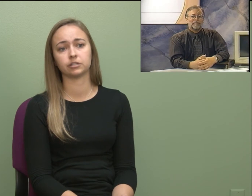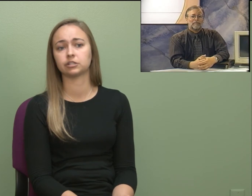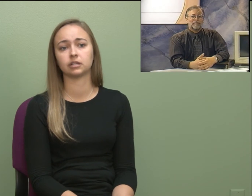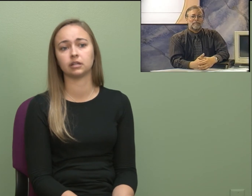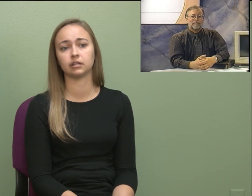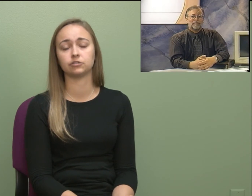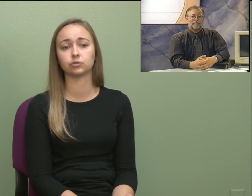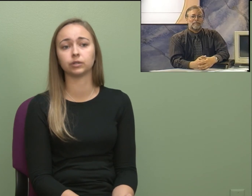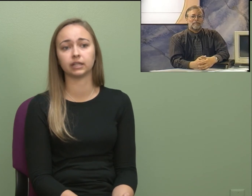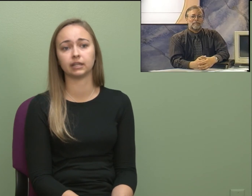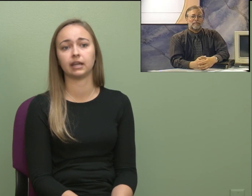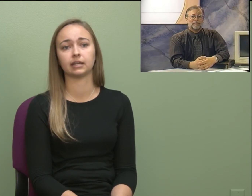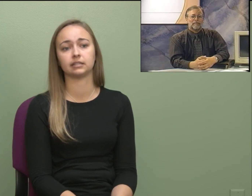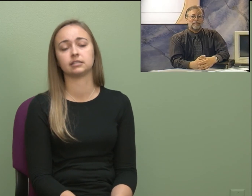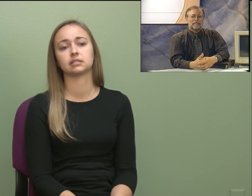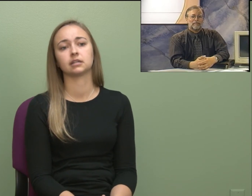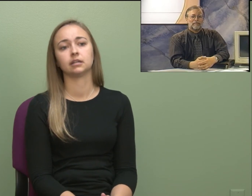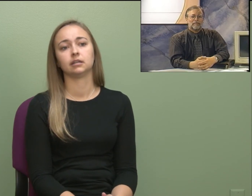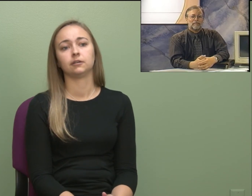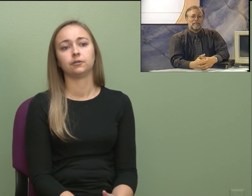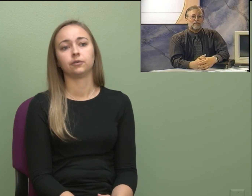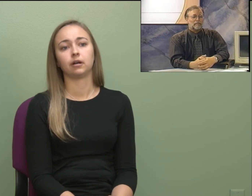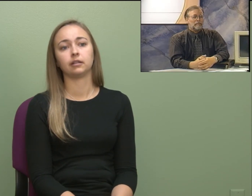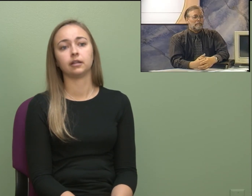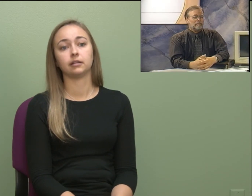very much enjoyed it and